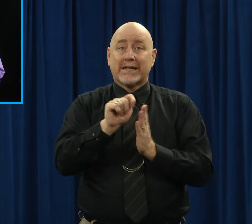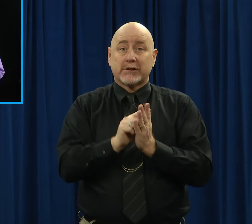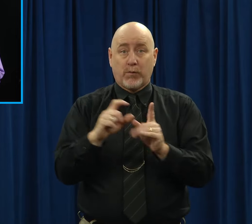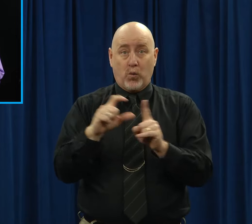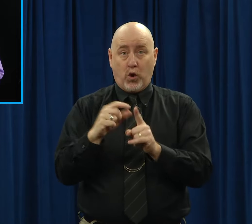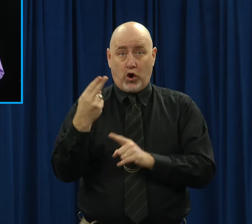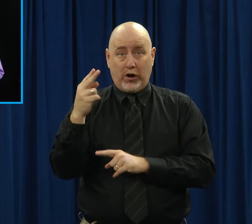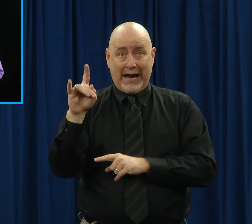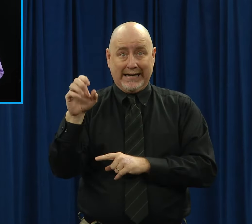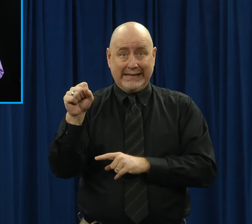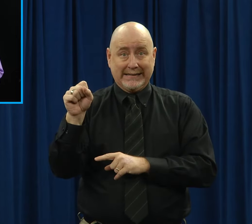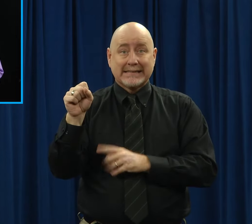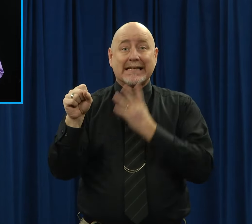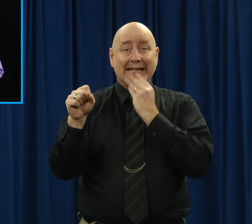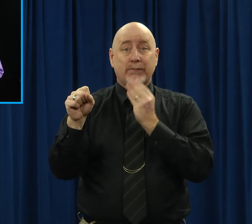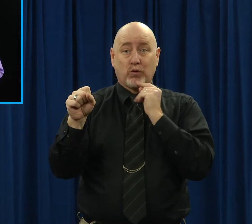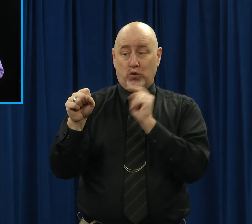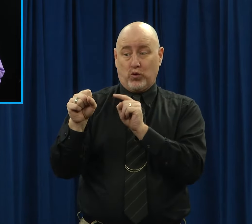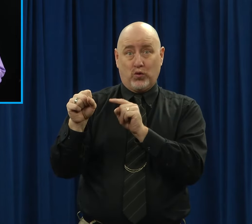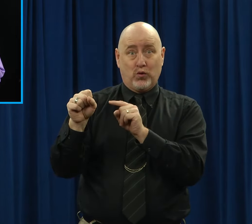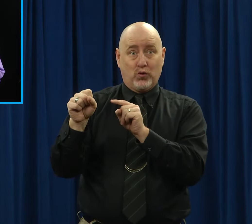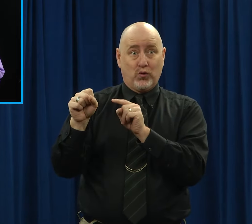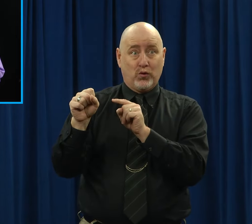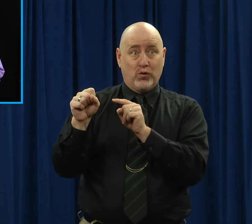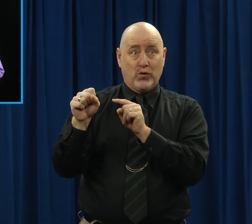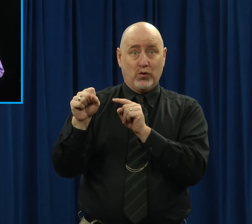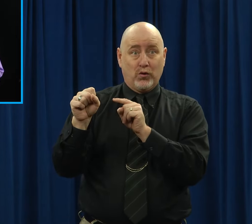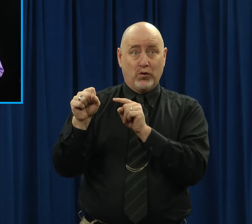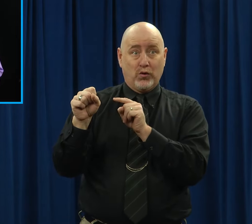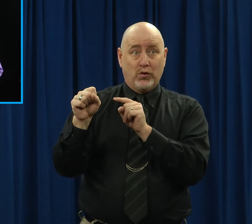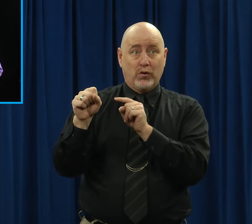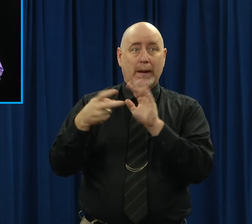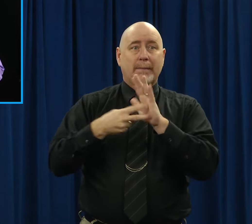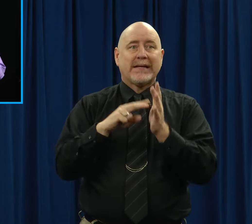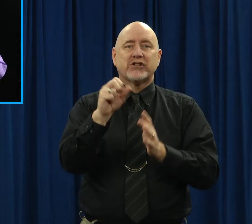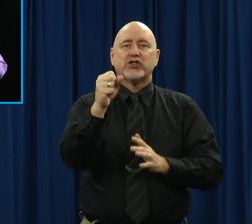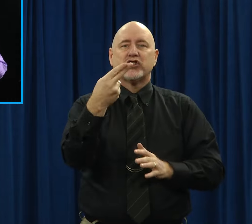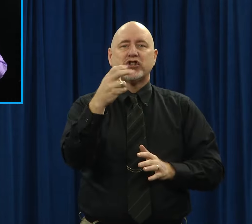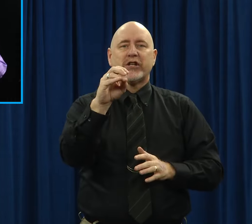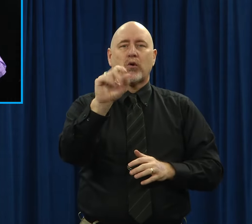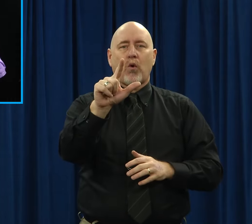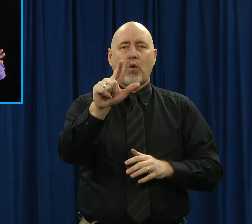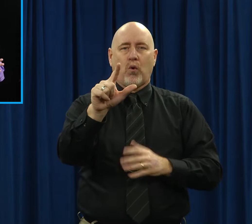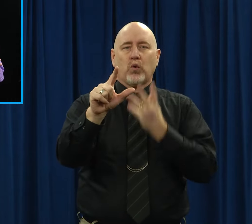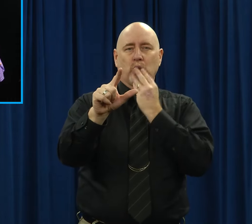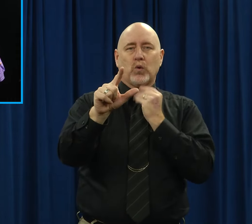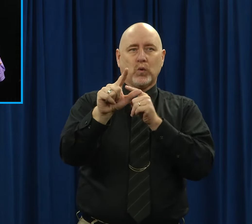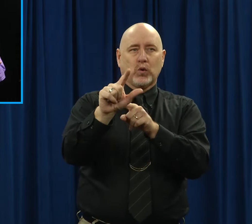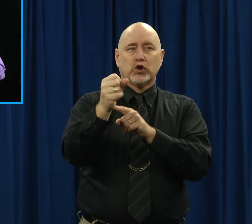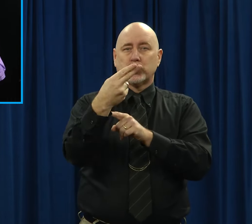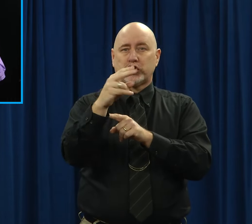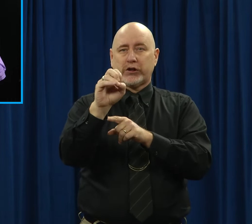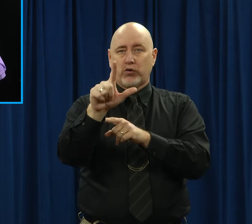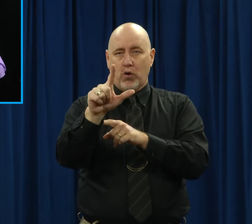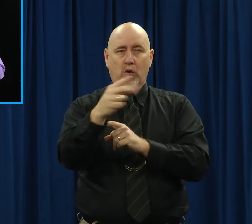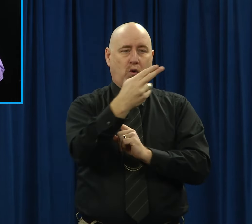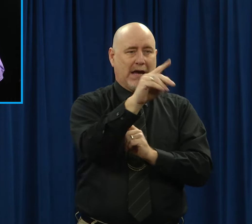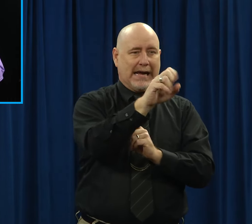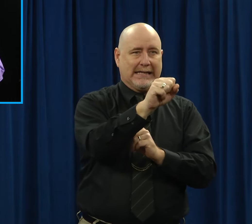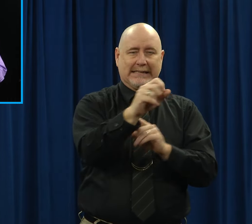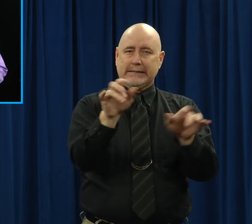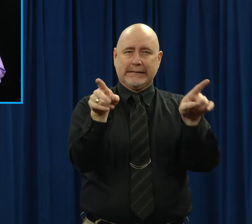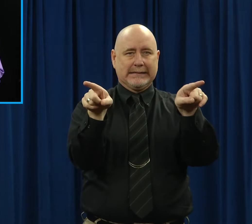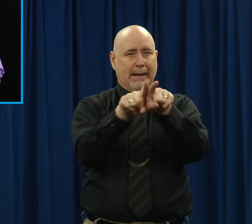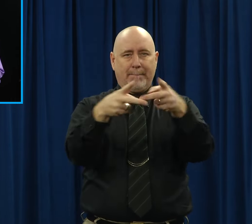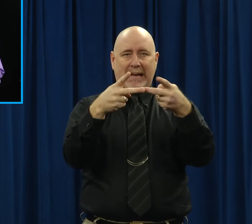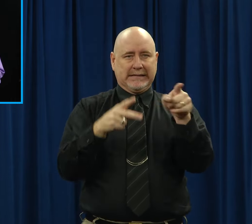the Old Testament word for Hades, the Hebrew word for Hades, is the word Sheol. Sheol and